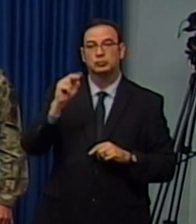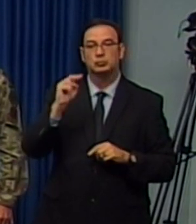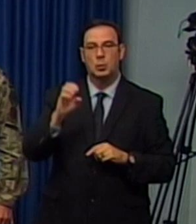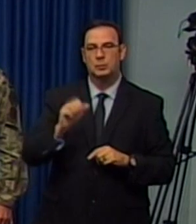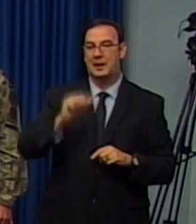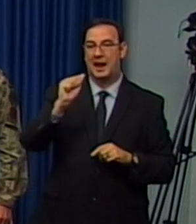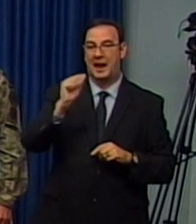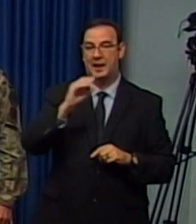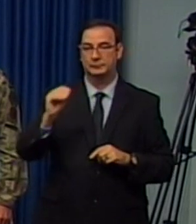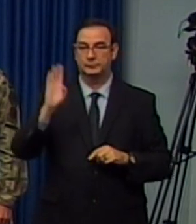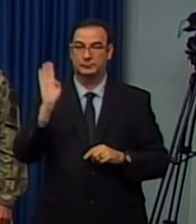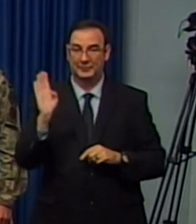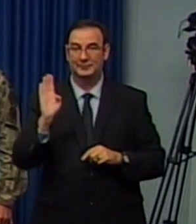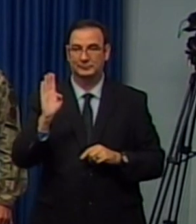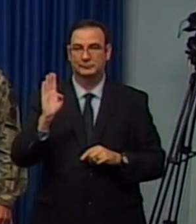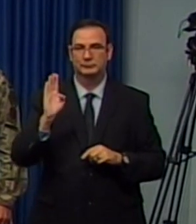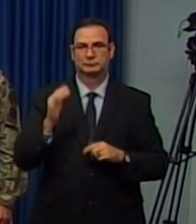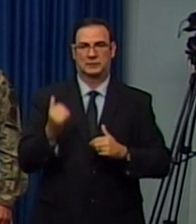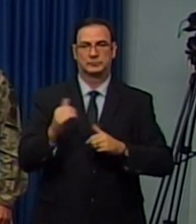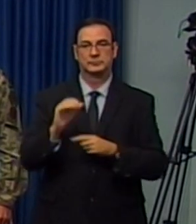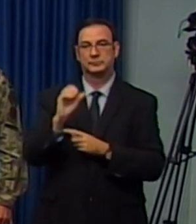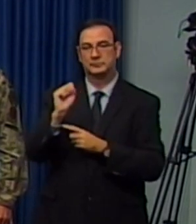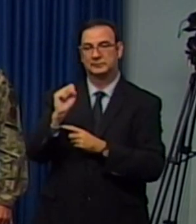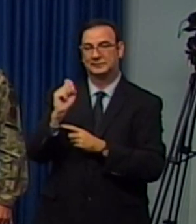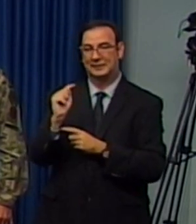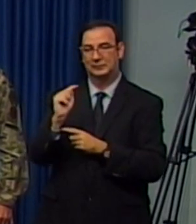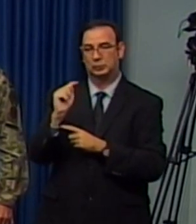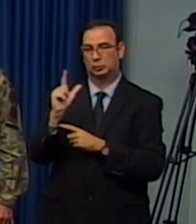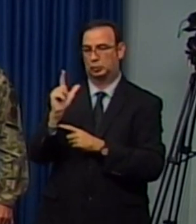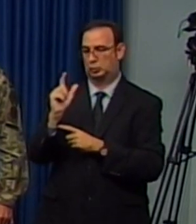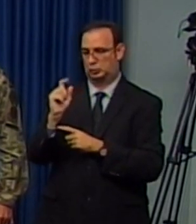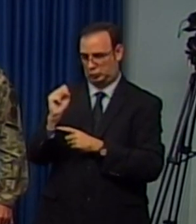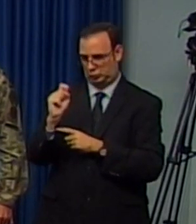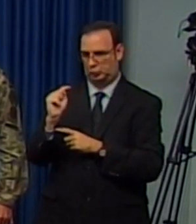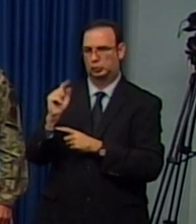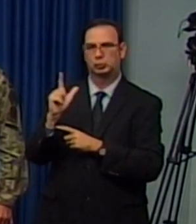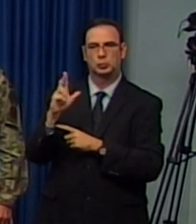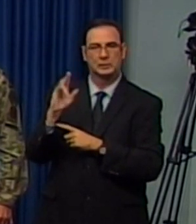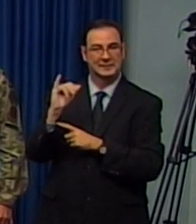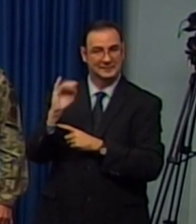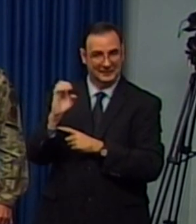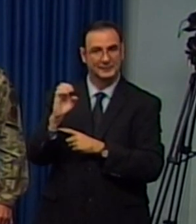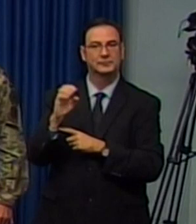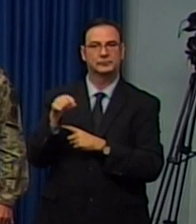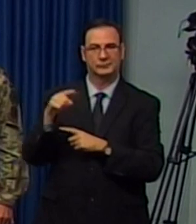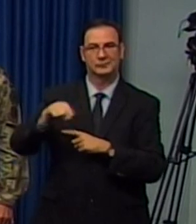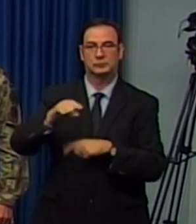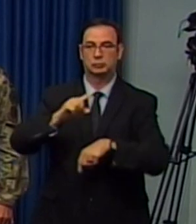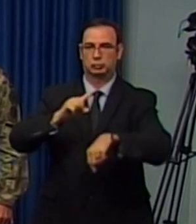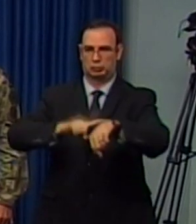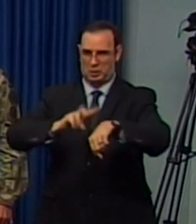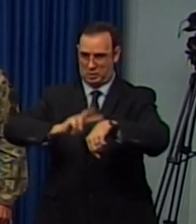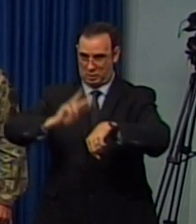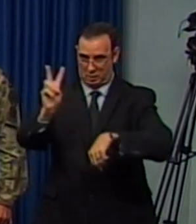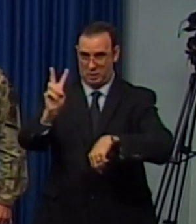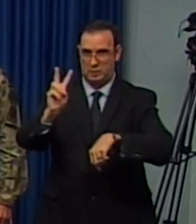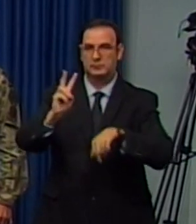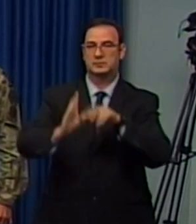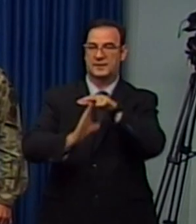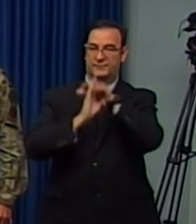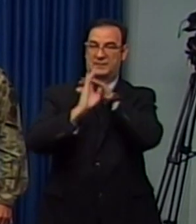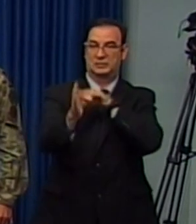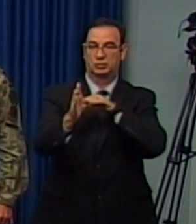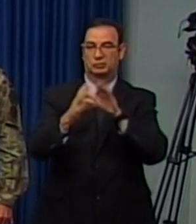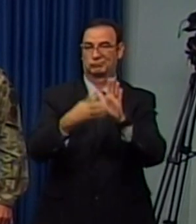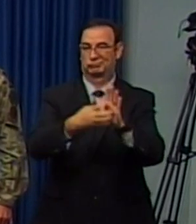for everything east of US 1. Brevard has evacuations ongoing right now.